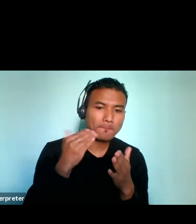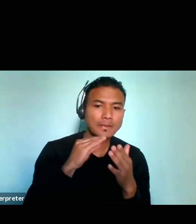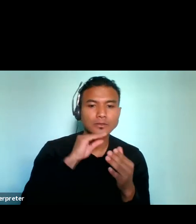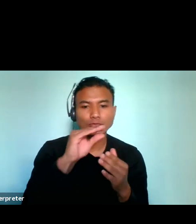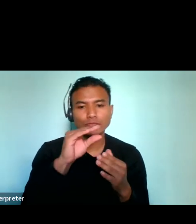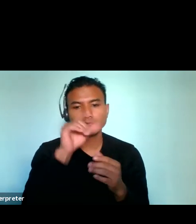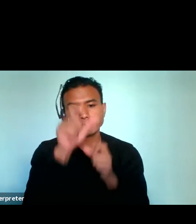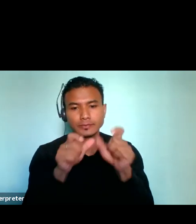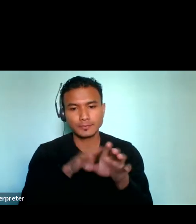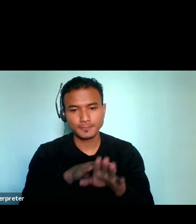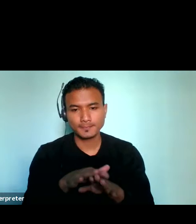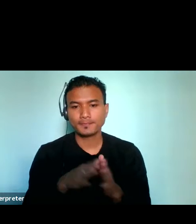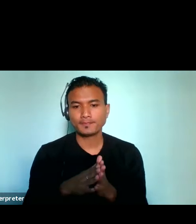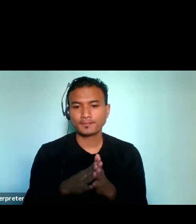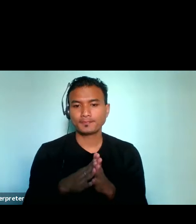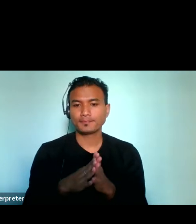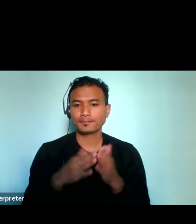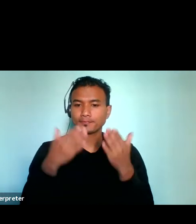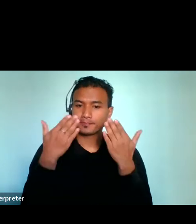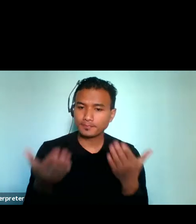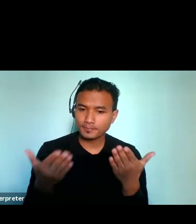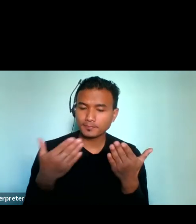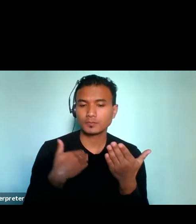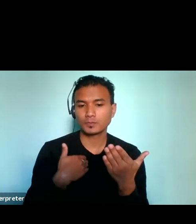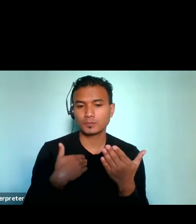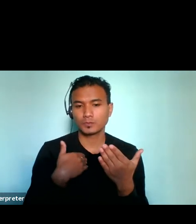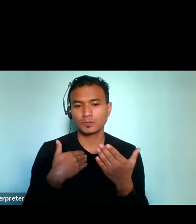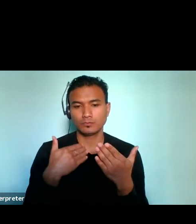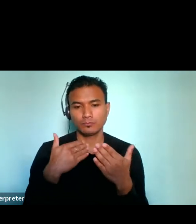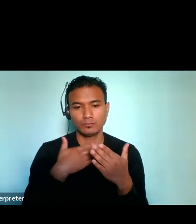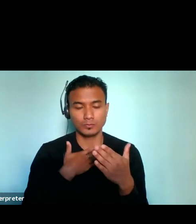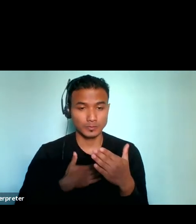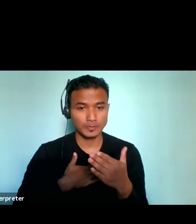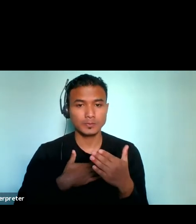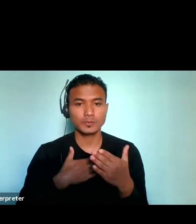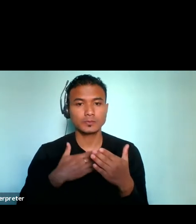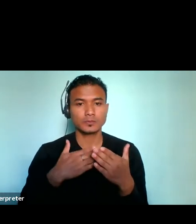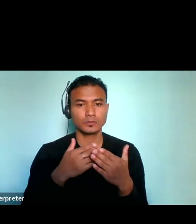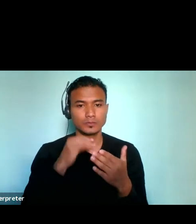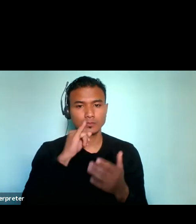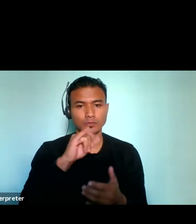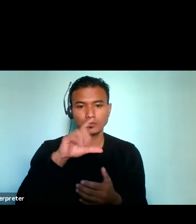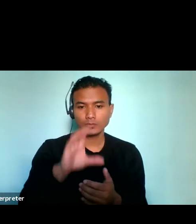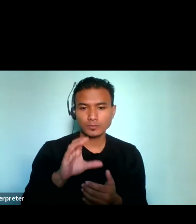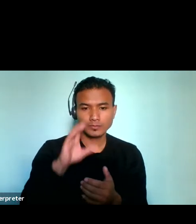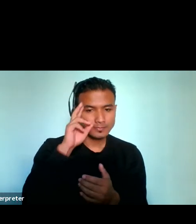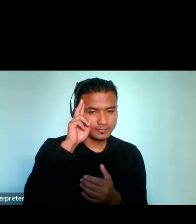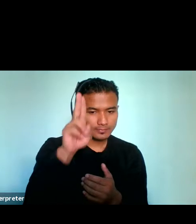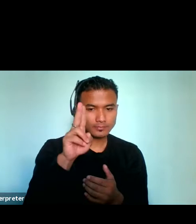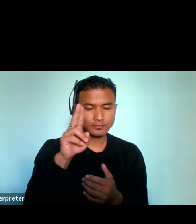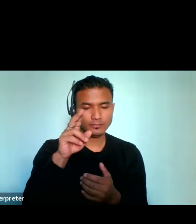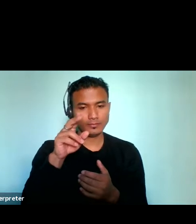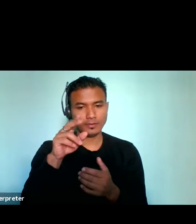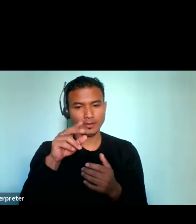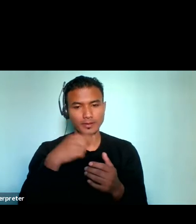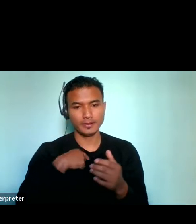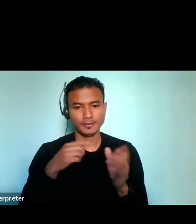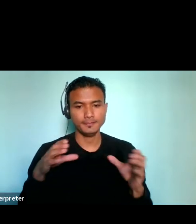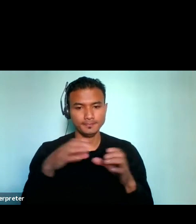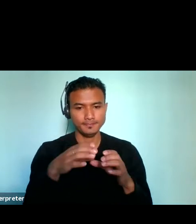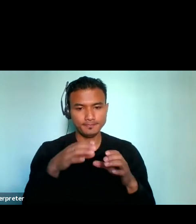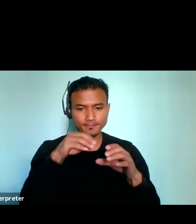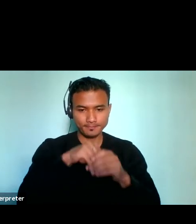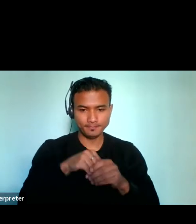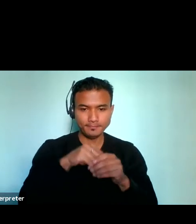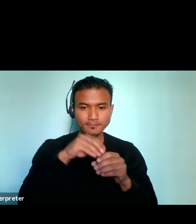people. And so we want to build the ILC of the future as a common platform, a